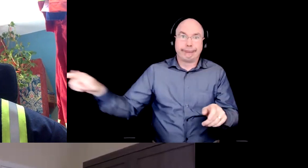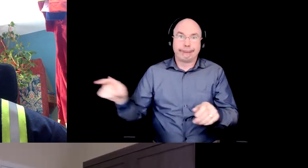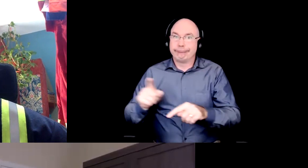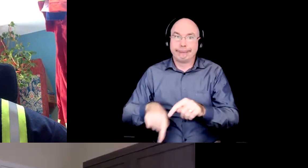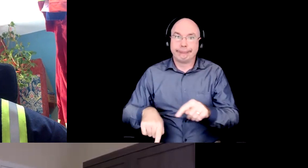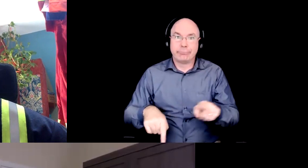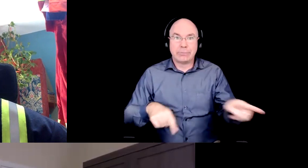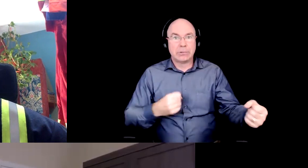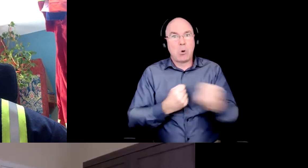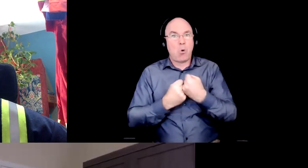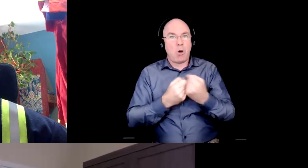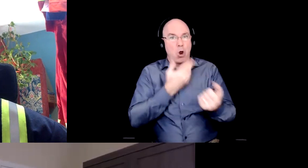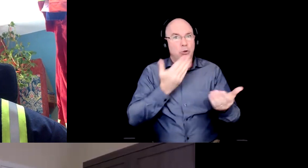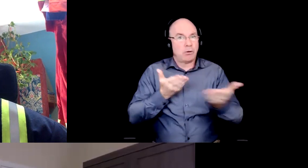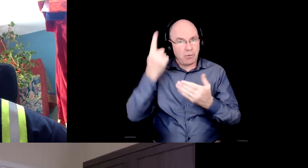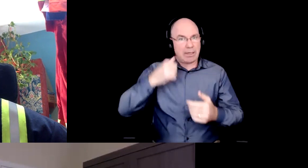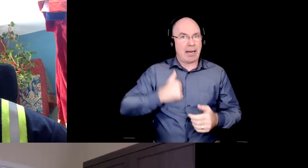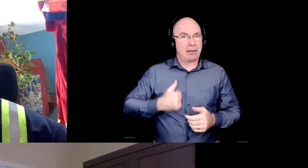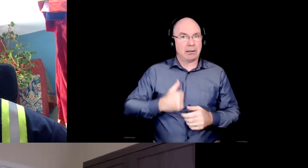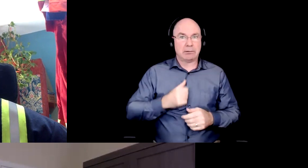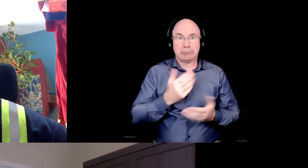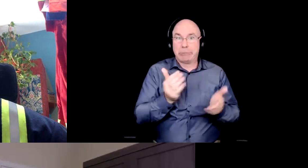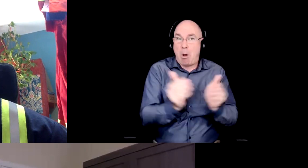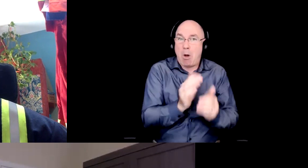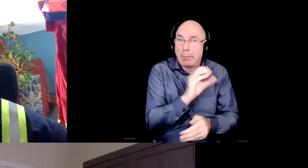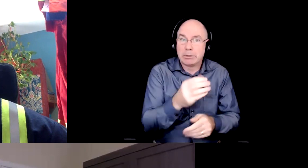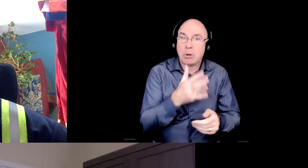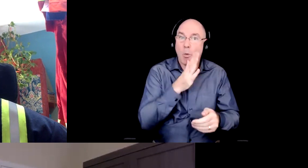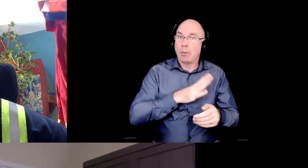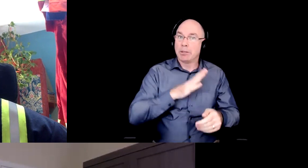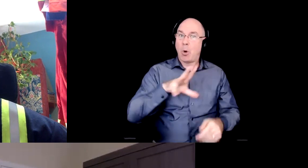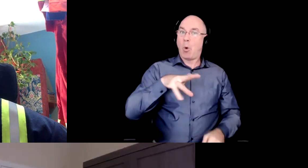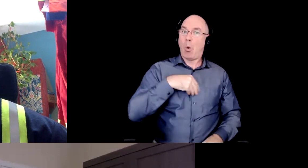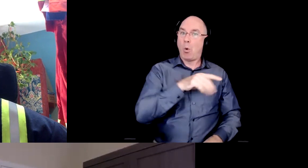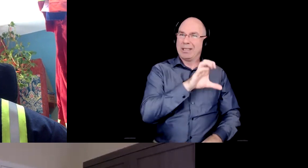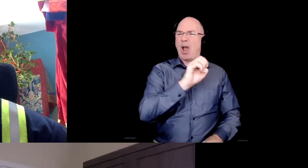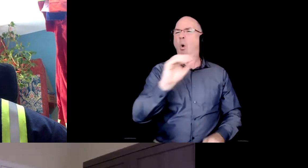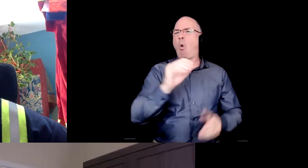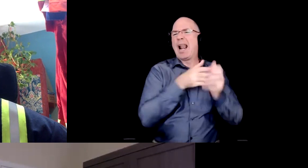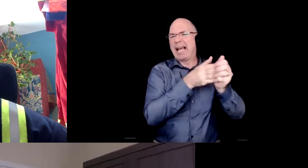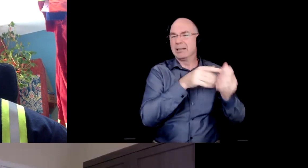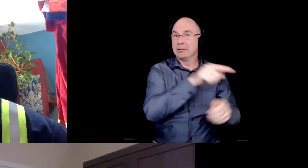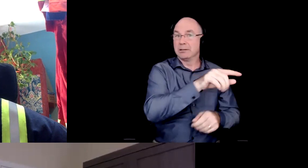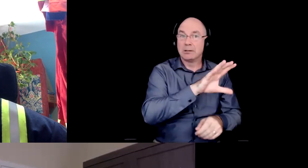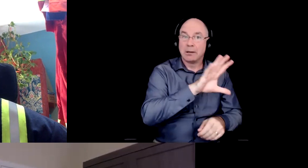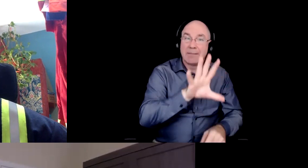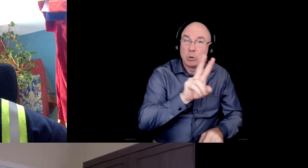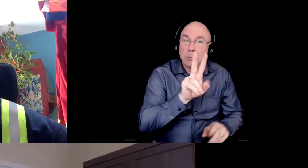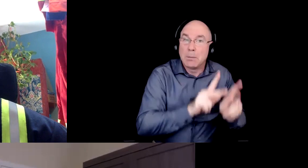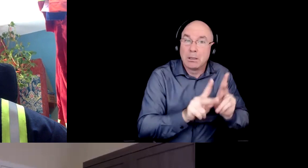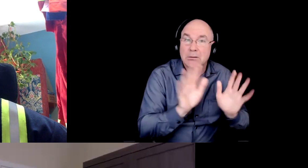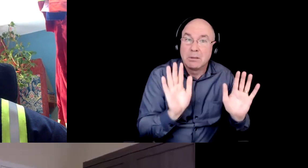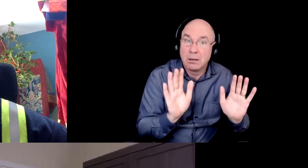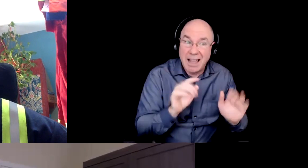they're providing a service to us. Small company, woman-led, 52 people. If they can do that,